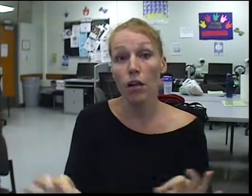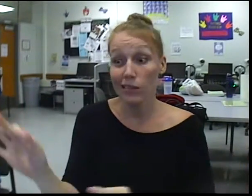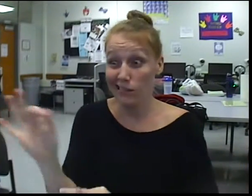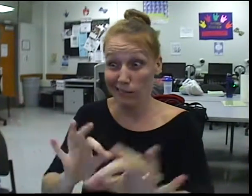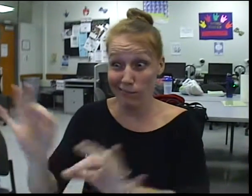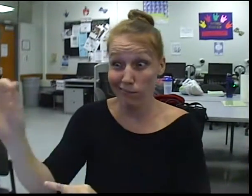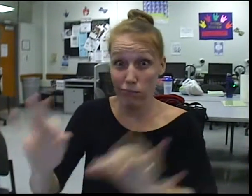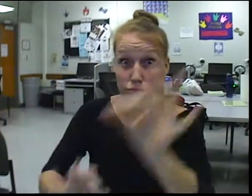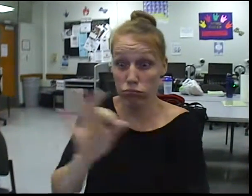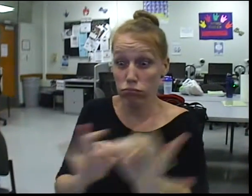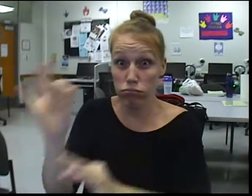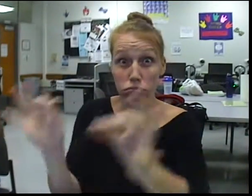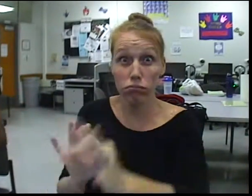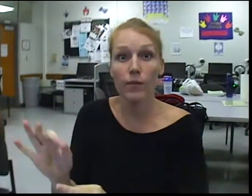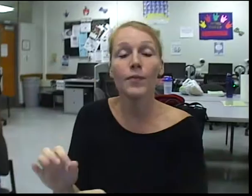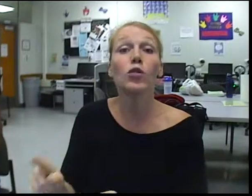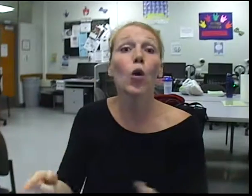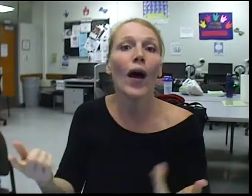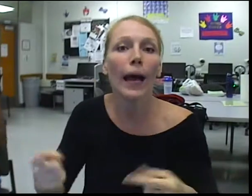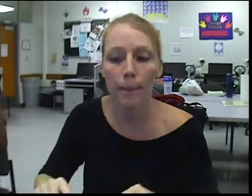plate or get it clean.